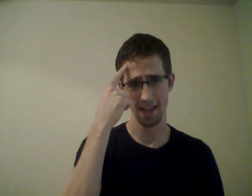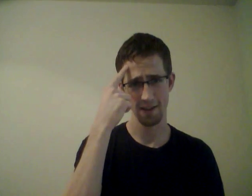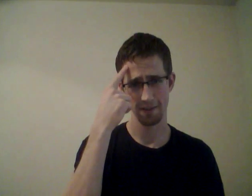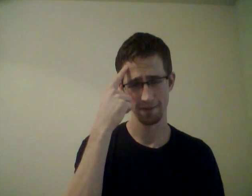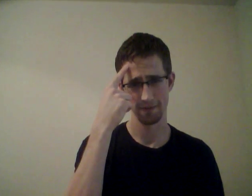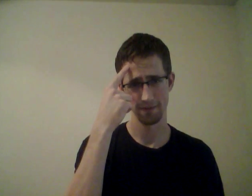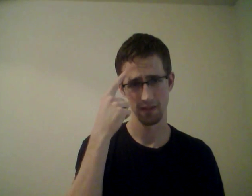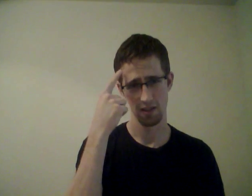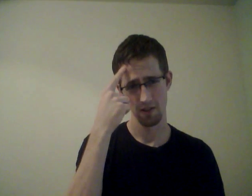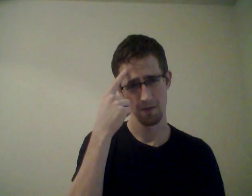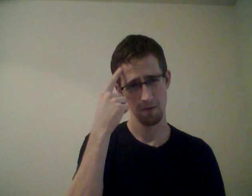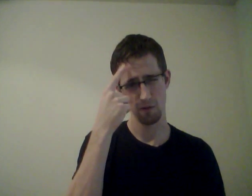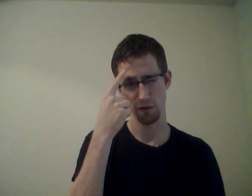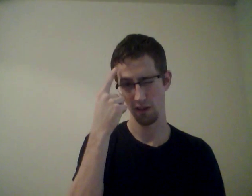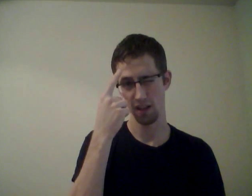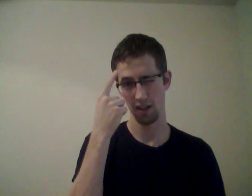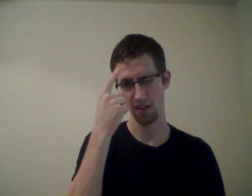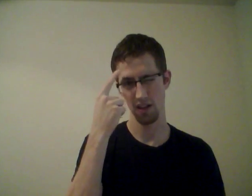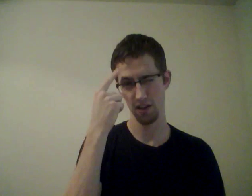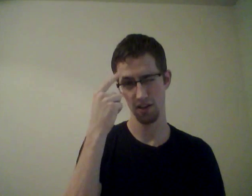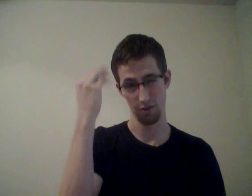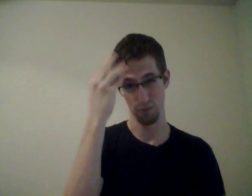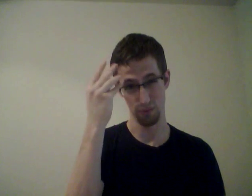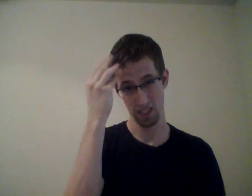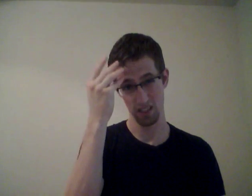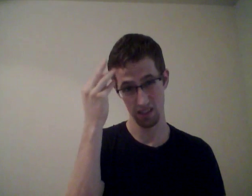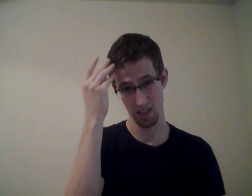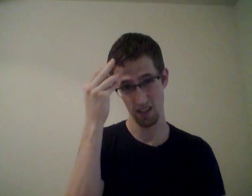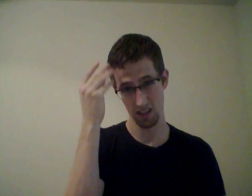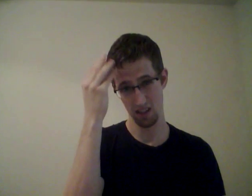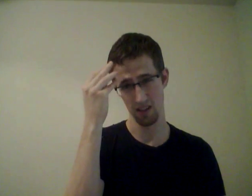Think, or thinking, or really thinking.